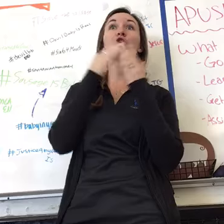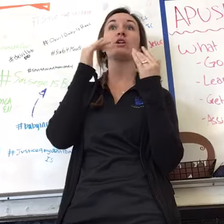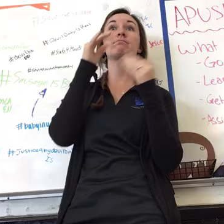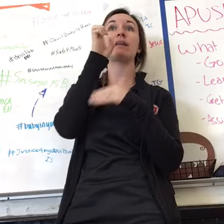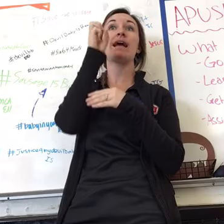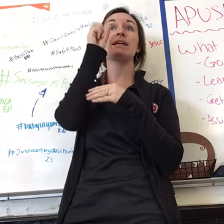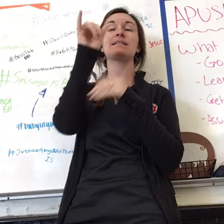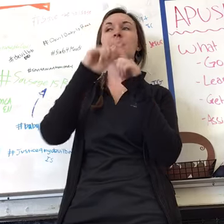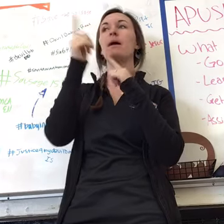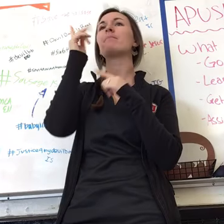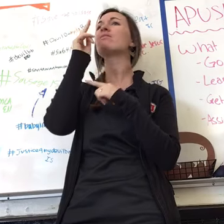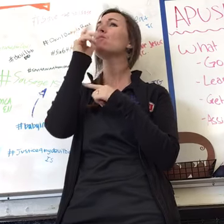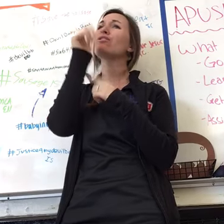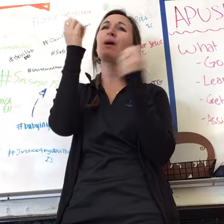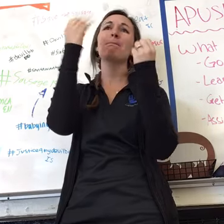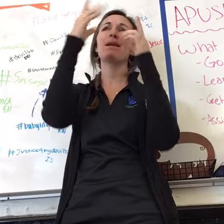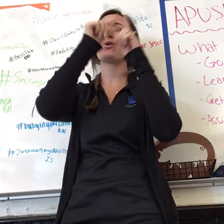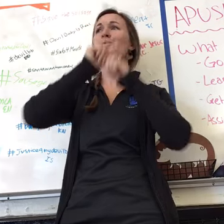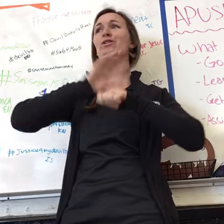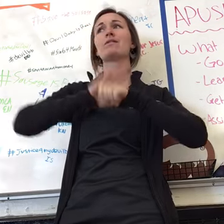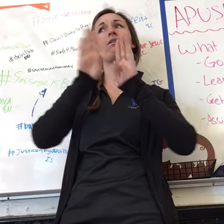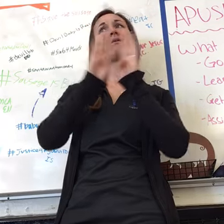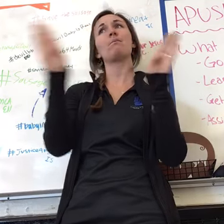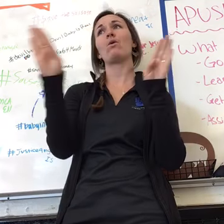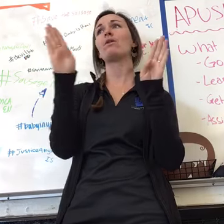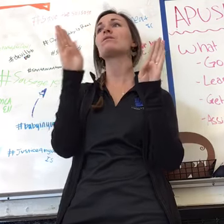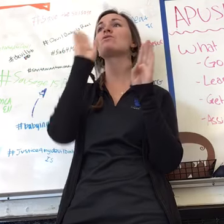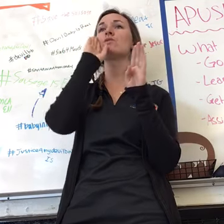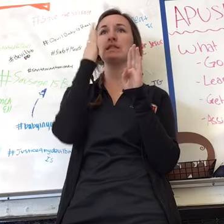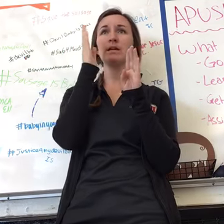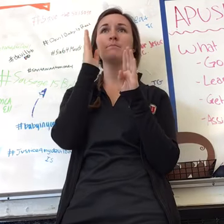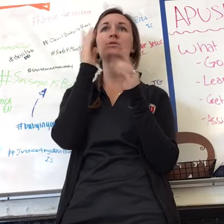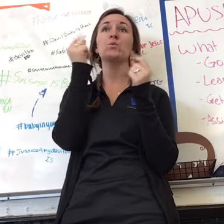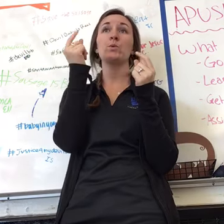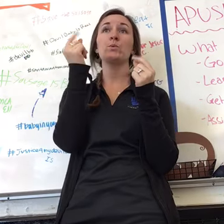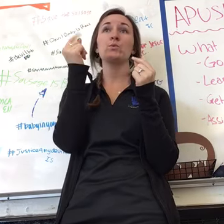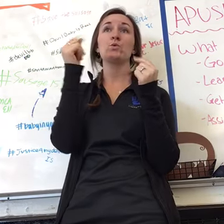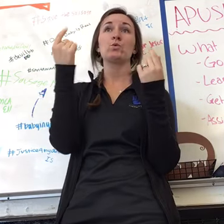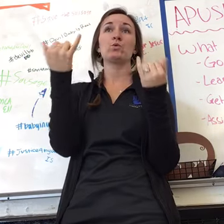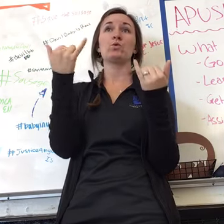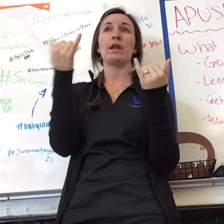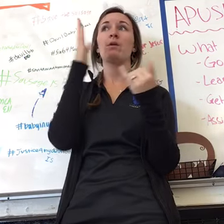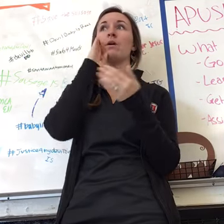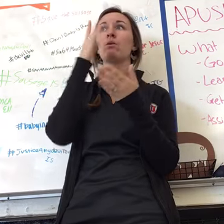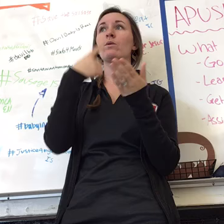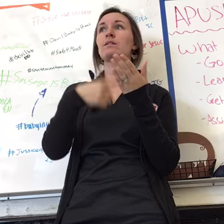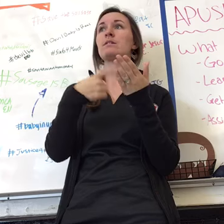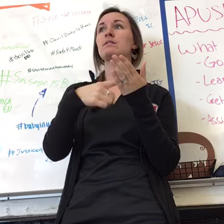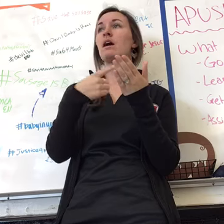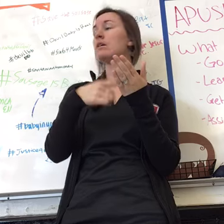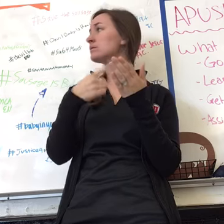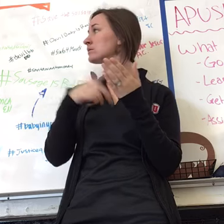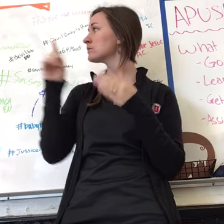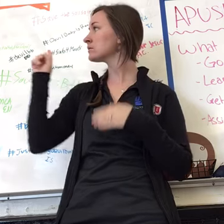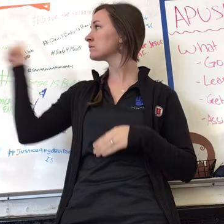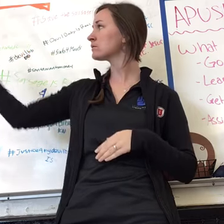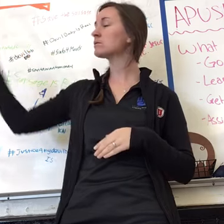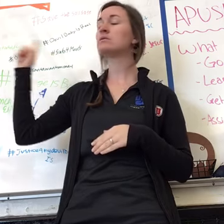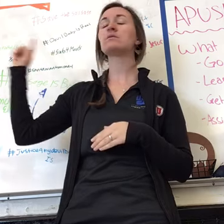There's not a ton of terms on the board, so it looks like what we'll probably do is we'll cover what we can, and then we'll go